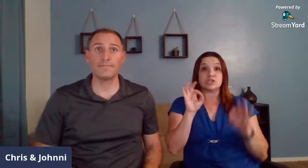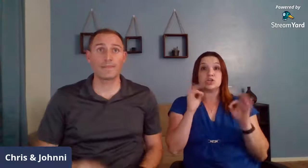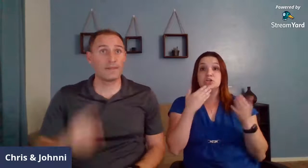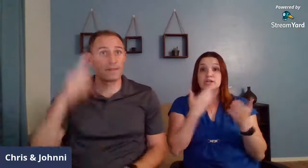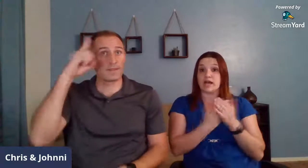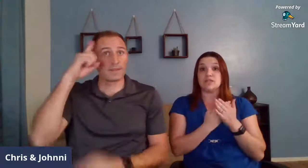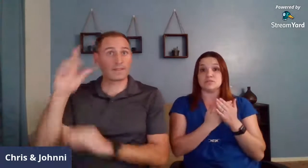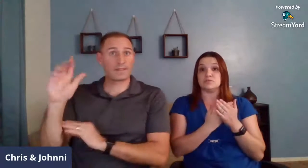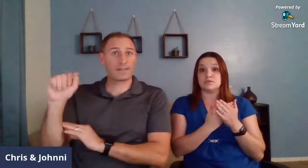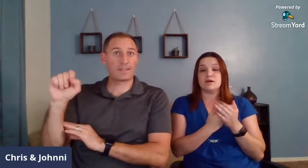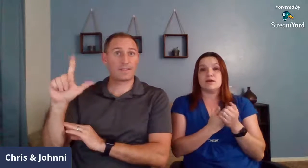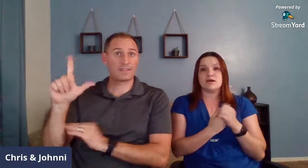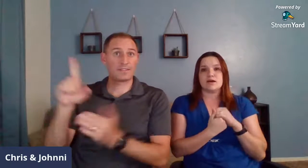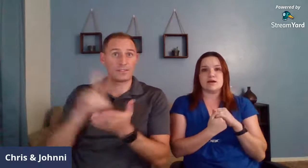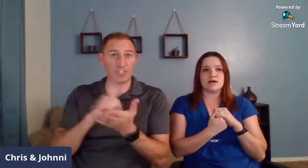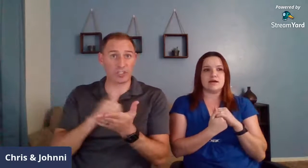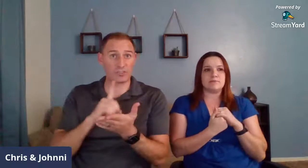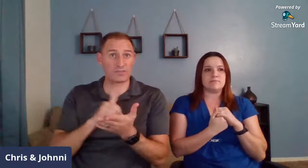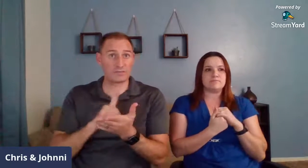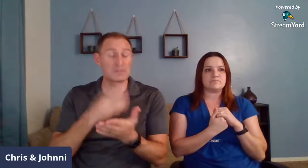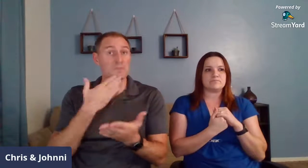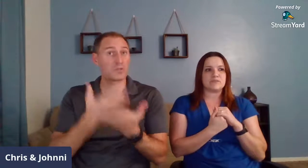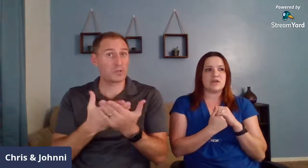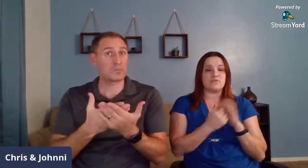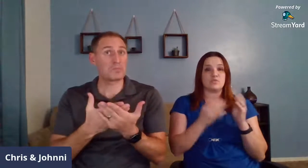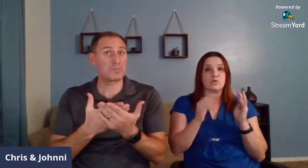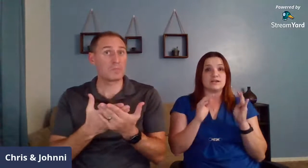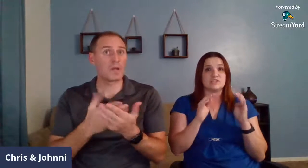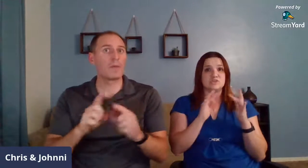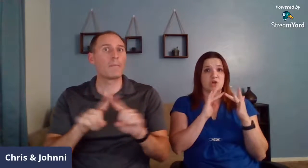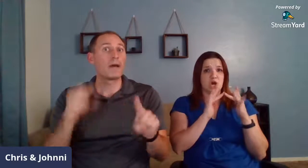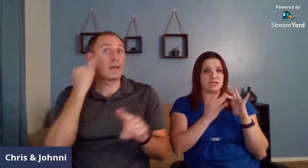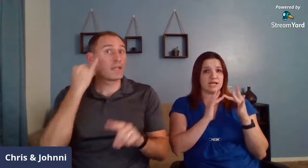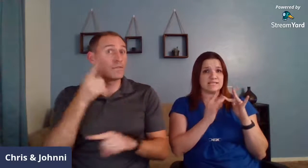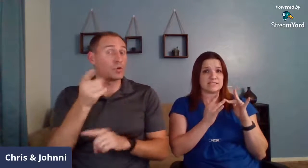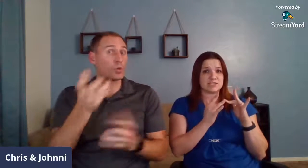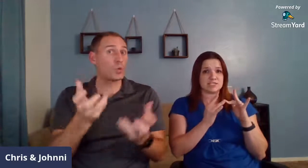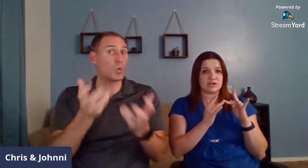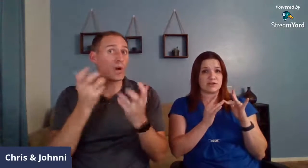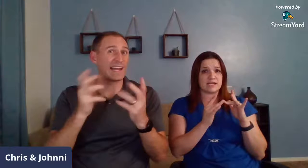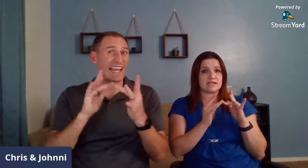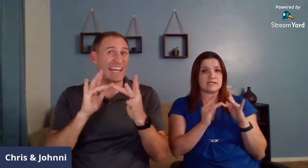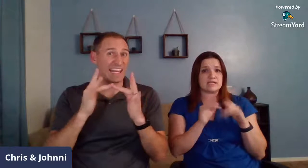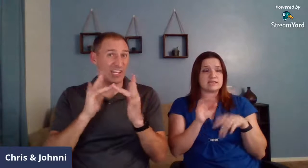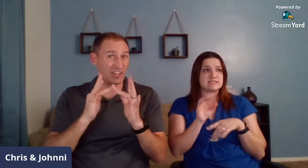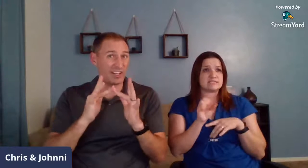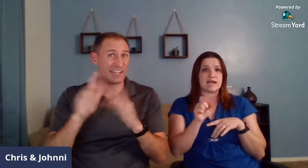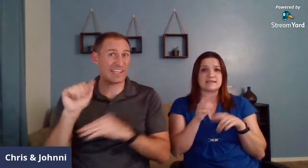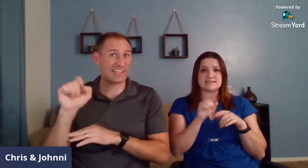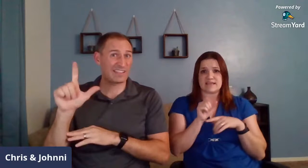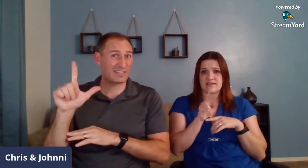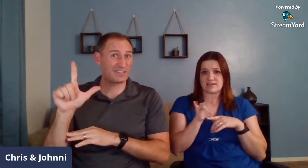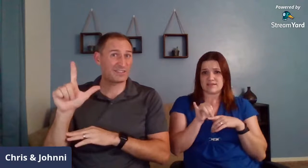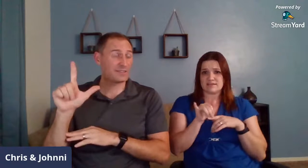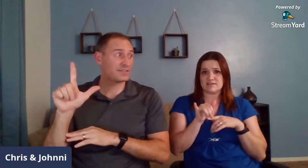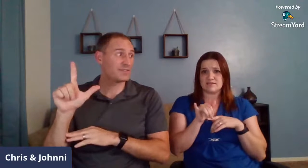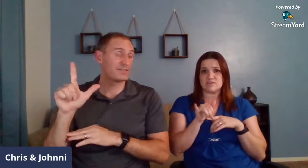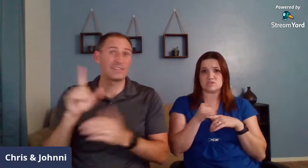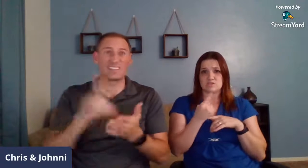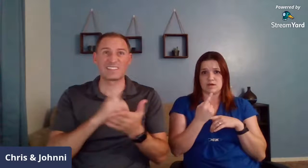are good. I do. If you're wanting to do an online dictionary, Sign Savvy is